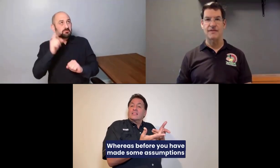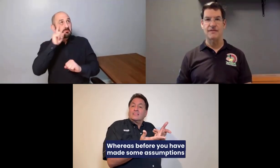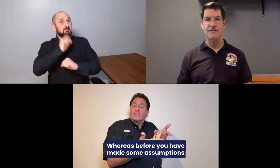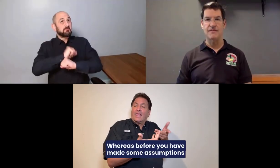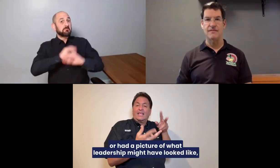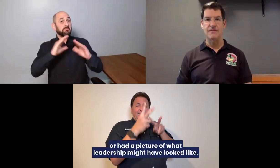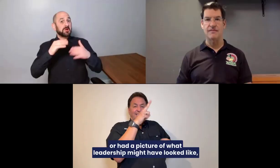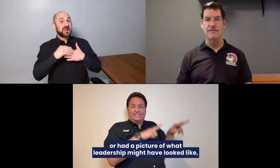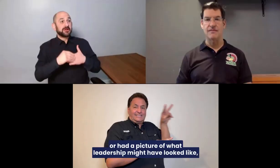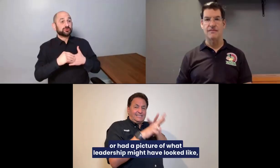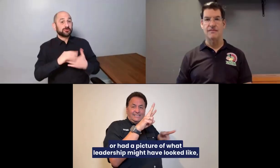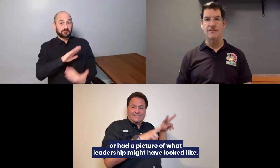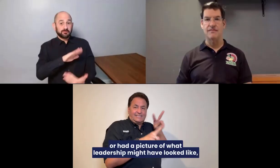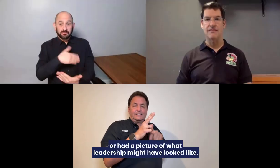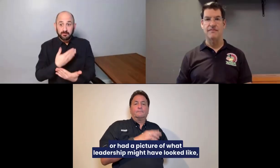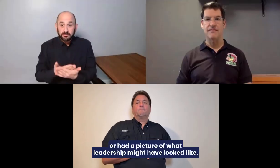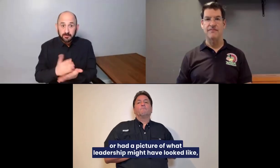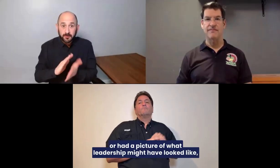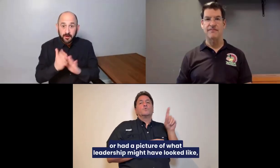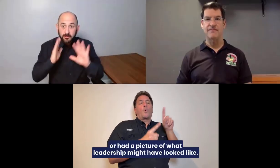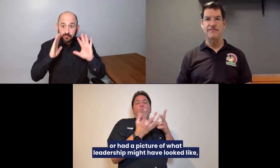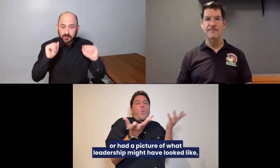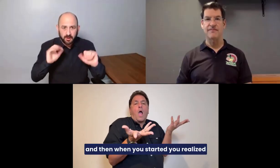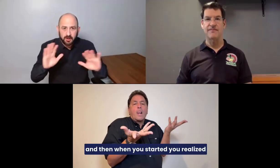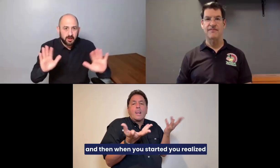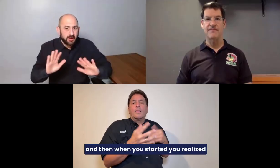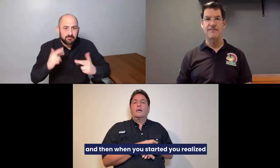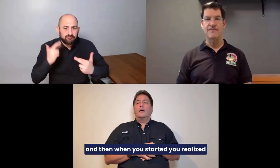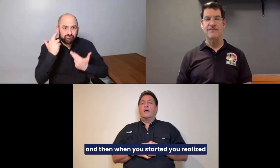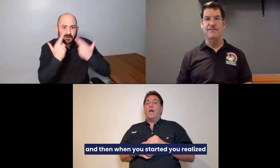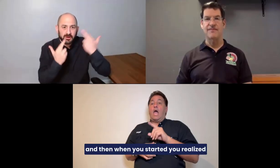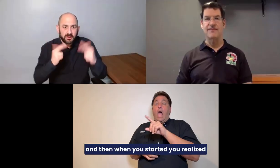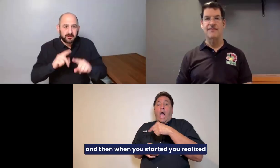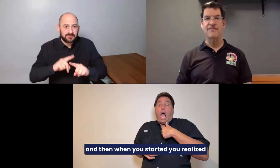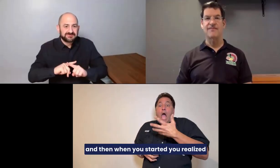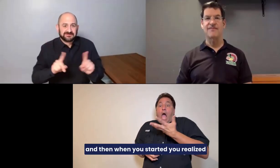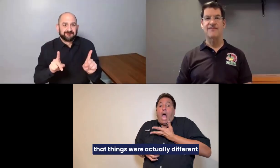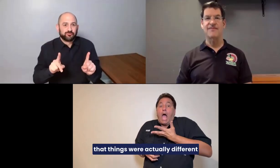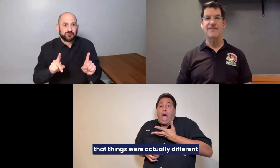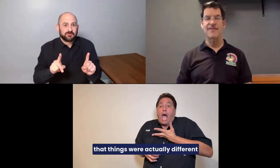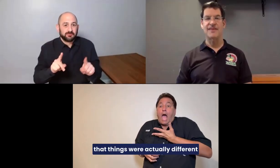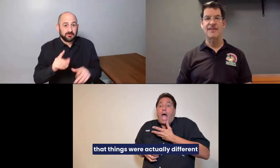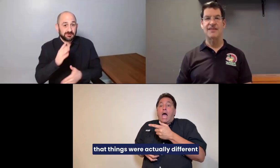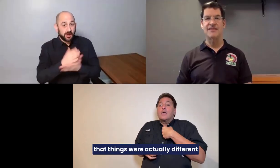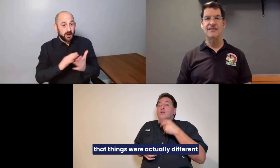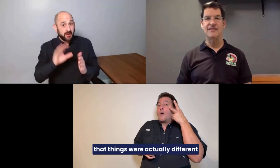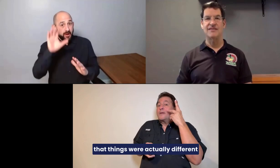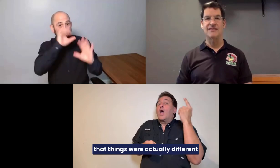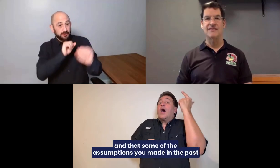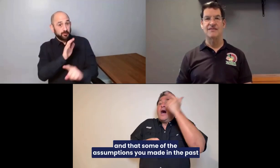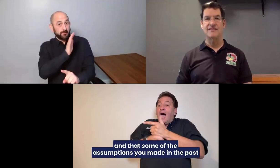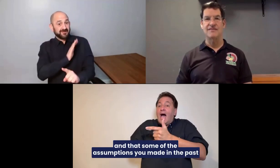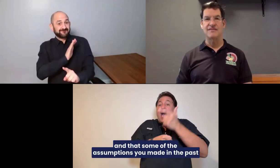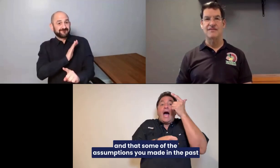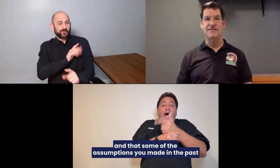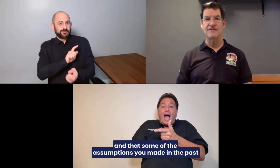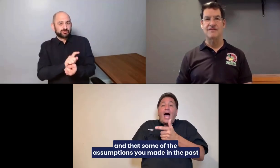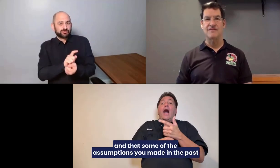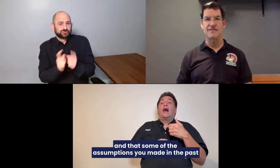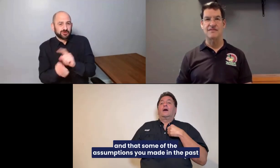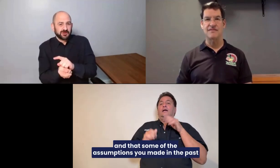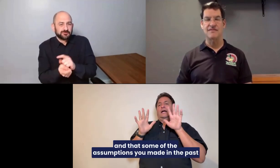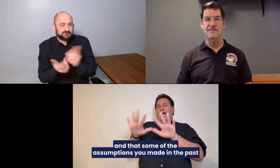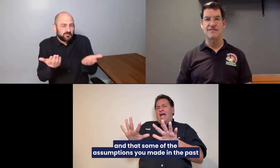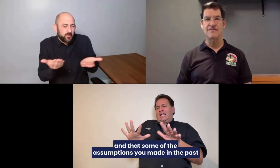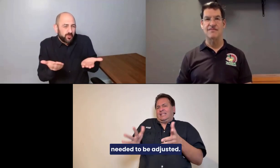some assumptions or had a picture of what leadership might have looked like, and then when you started, you realized that things were actually different and that some of the